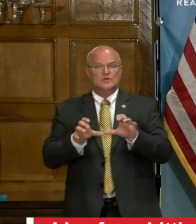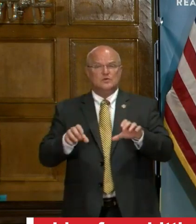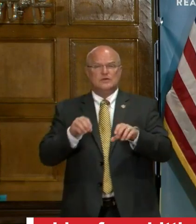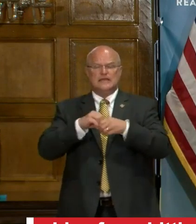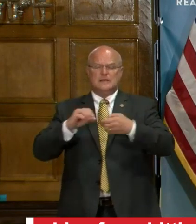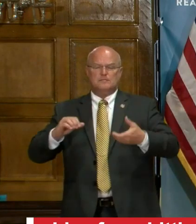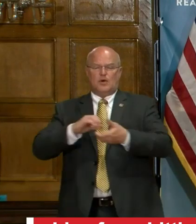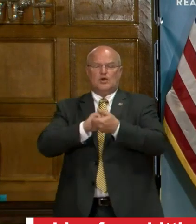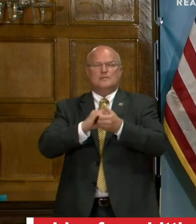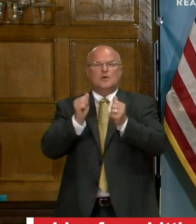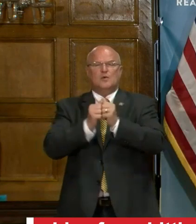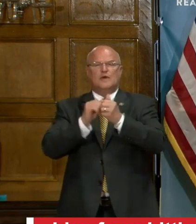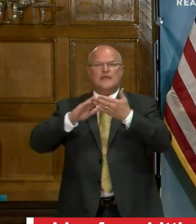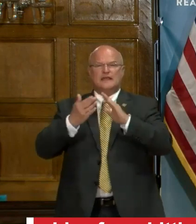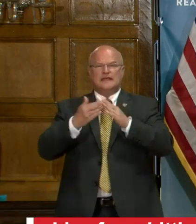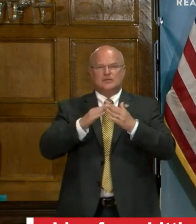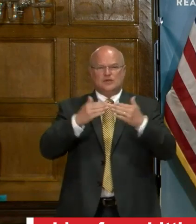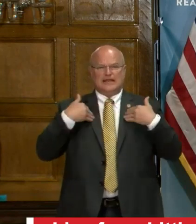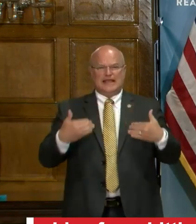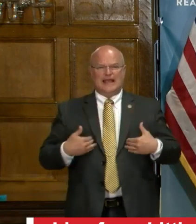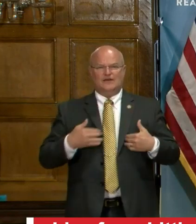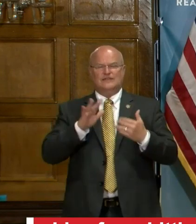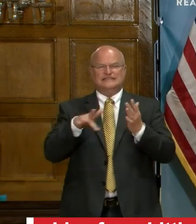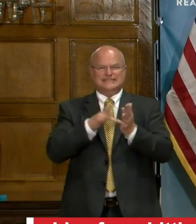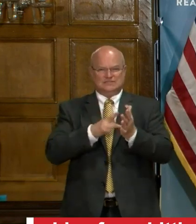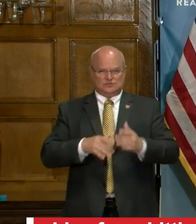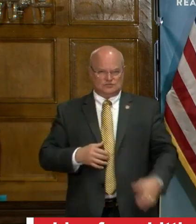in partnership with our community health centers.